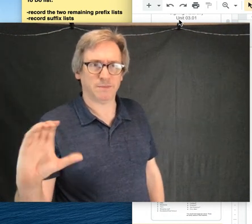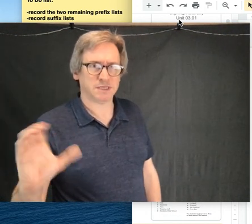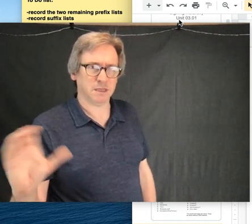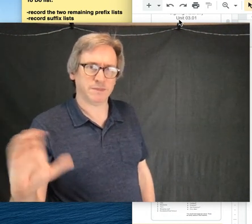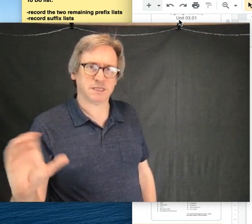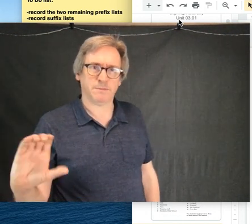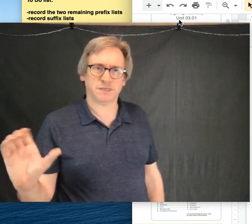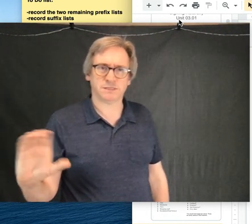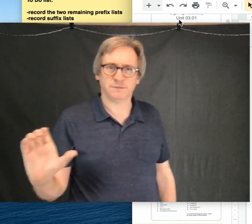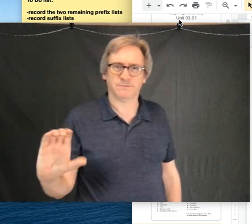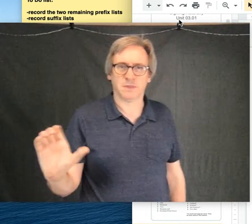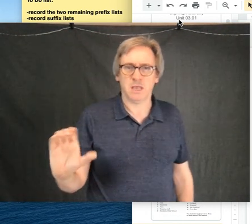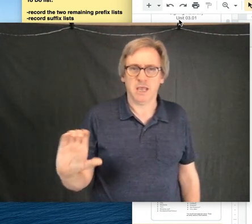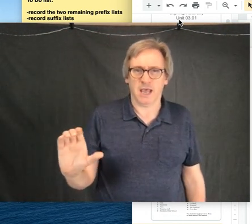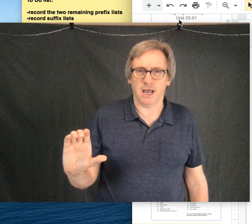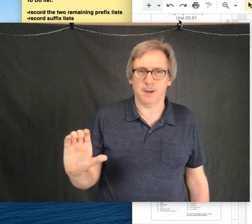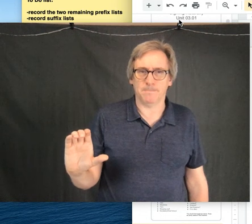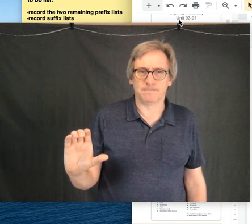Columbus.